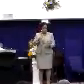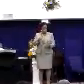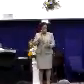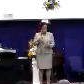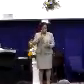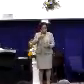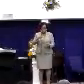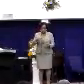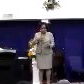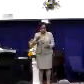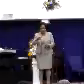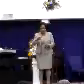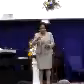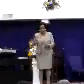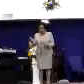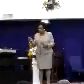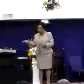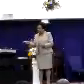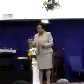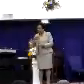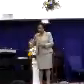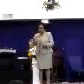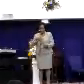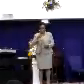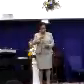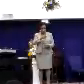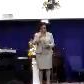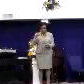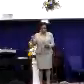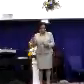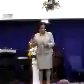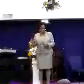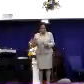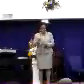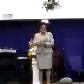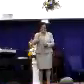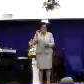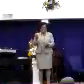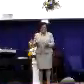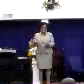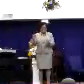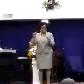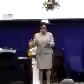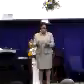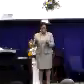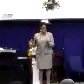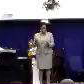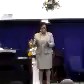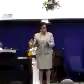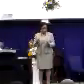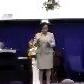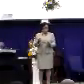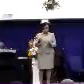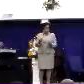You don't like that, do that. There's enough things that you can do, okay? You don't like being, you don't like